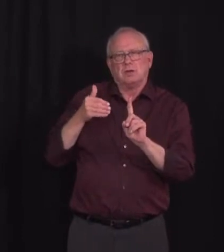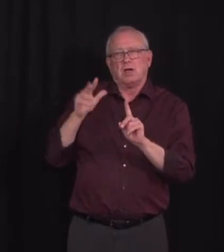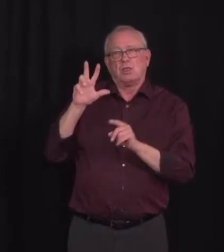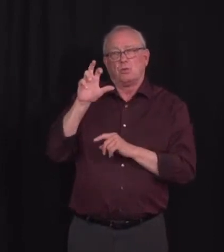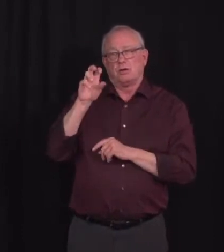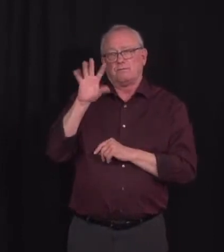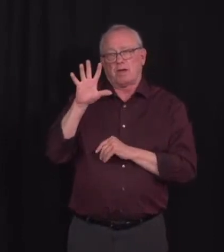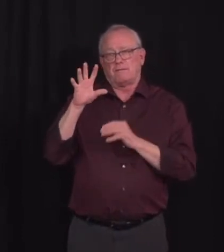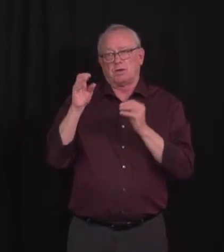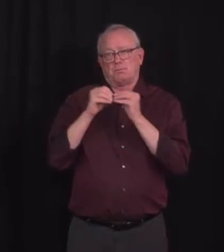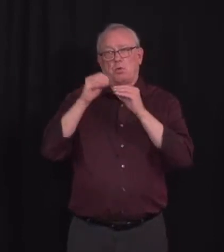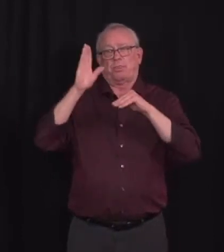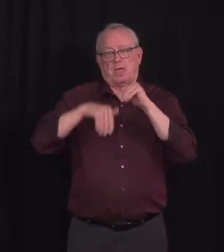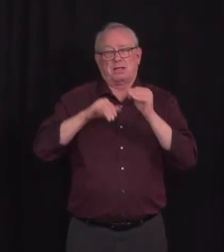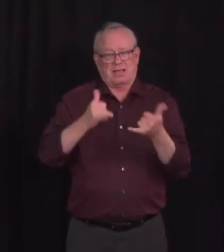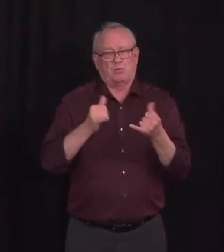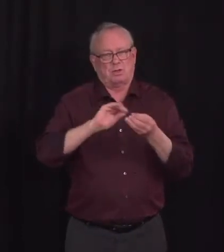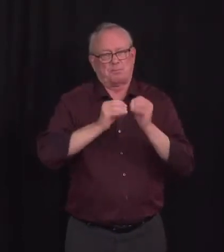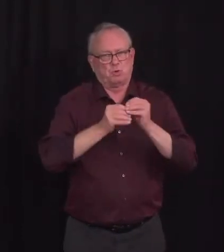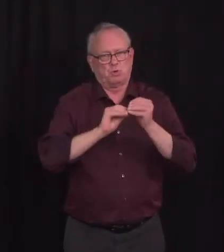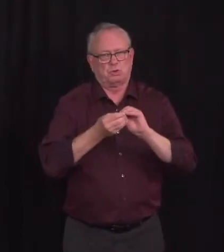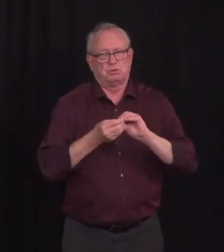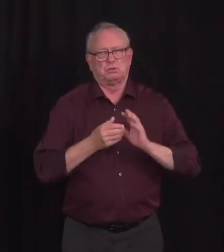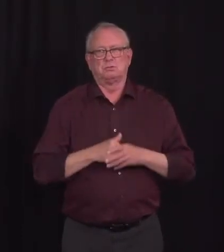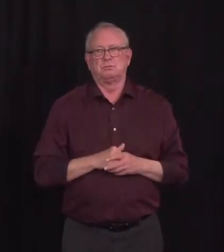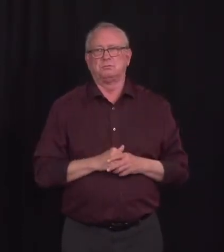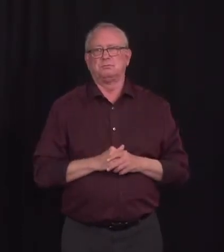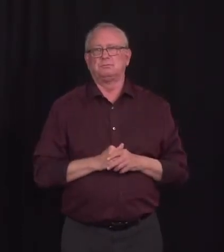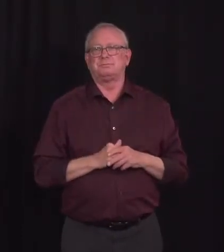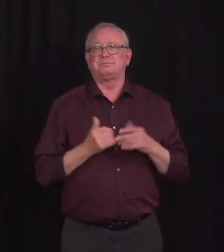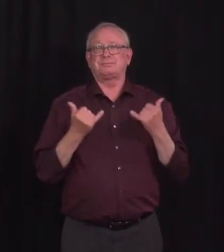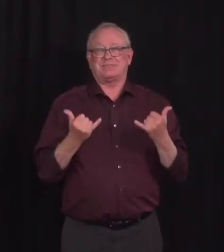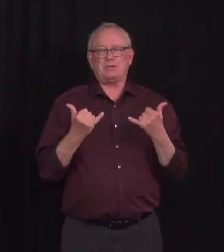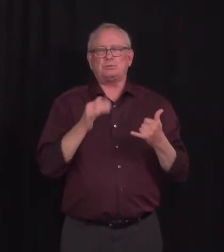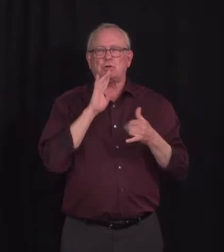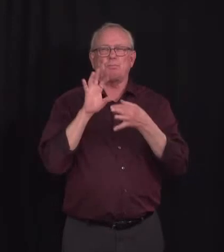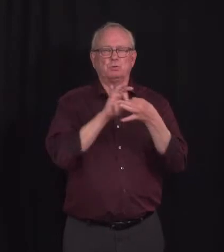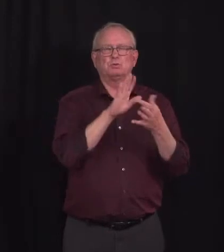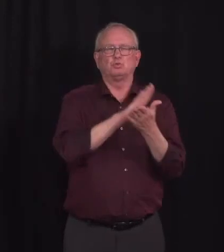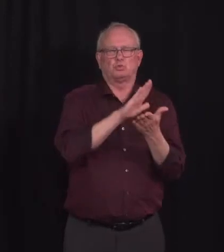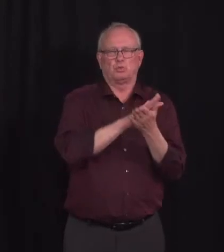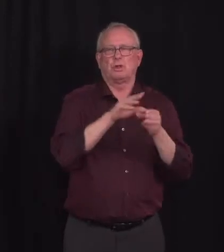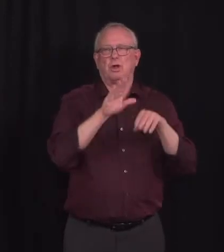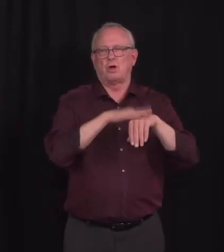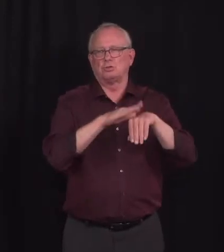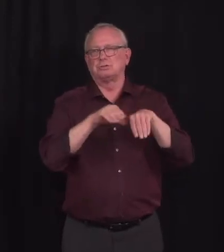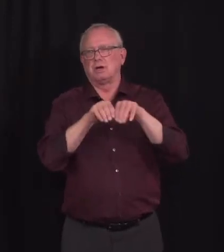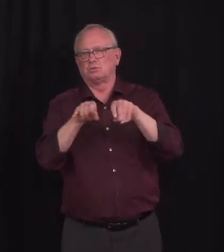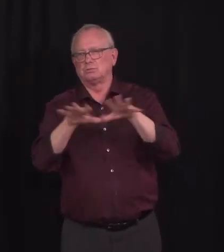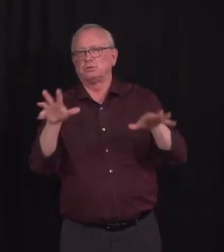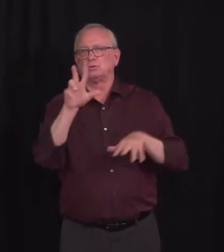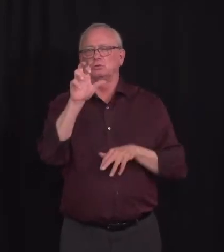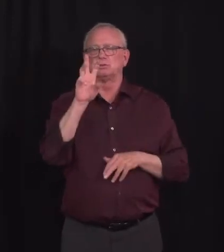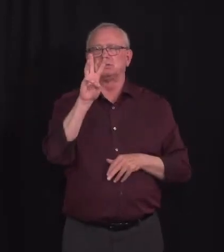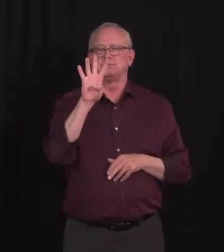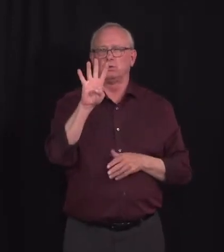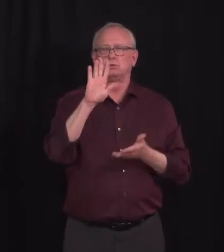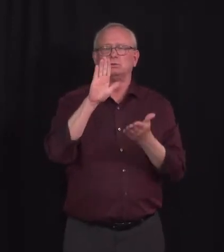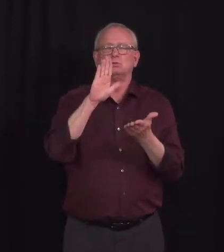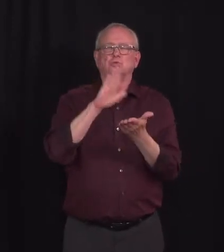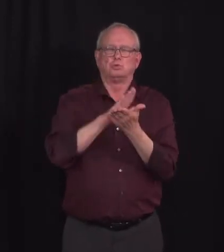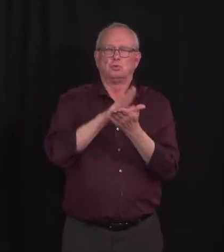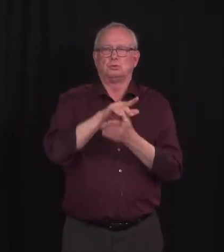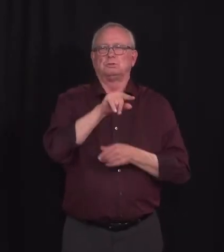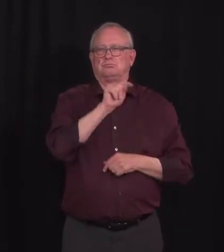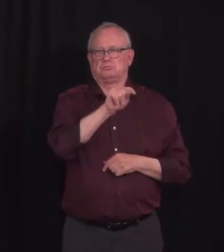cases. There are currently active alerts or outbreaks in 364 schools, which represents 15%